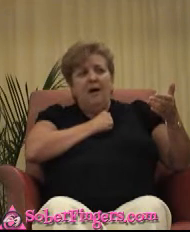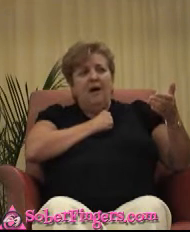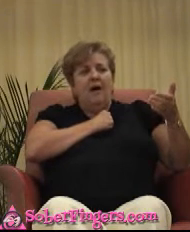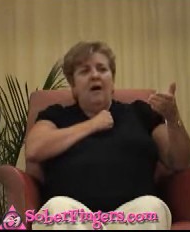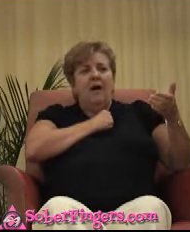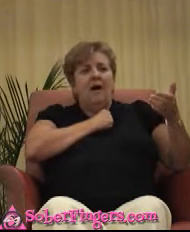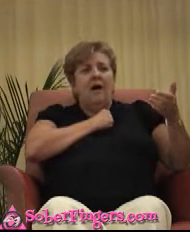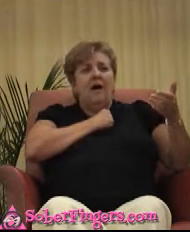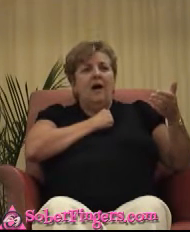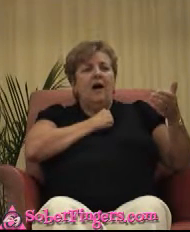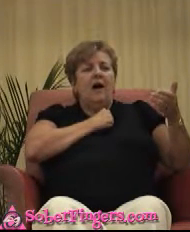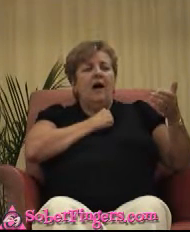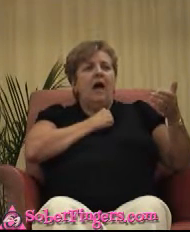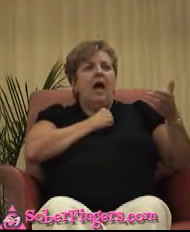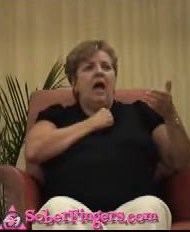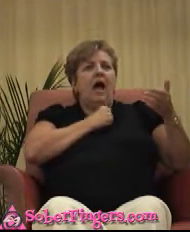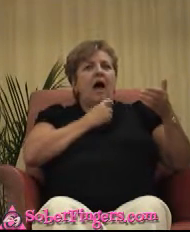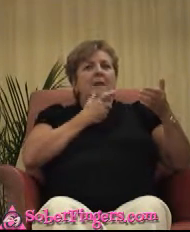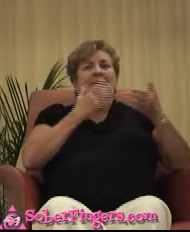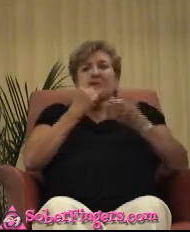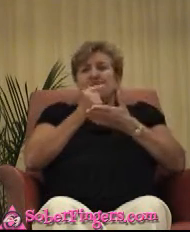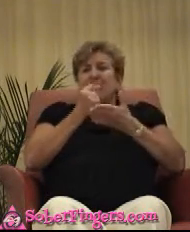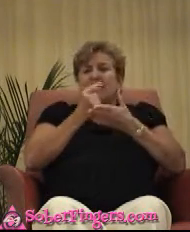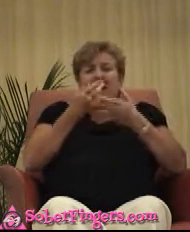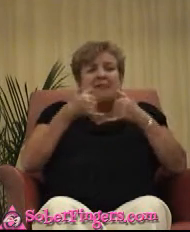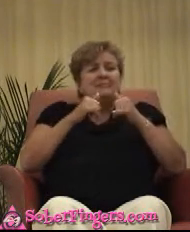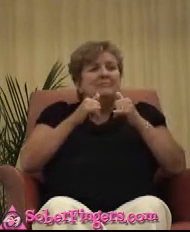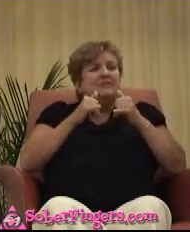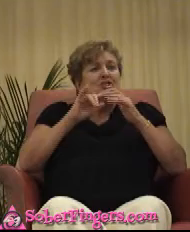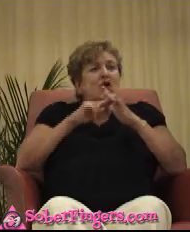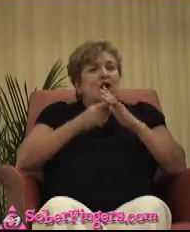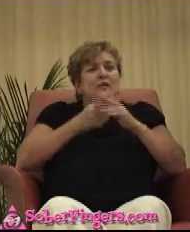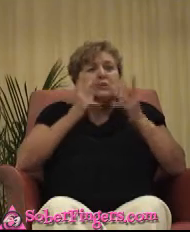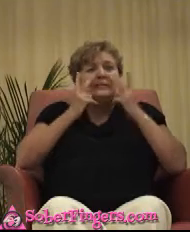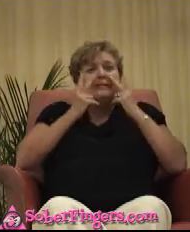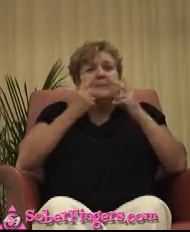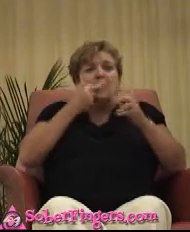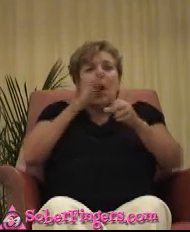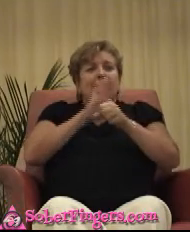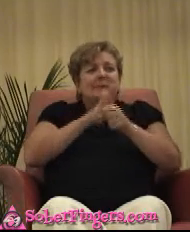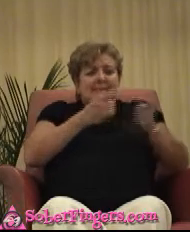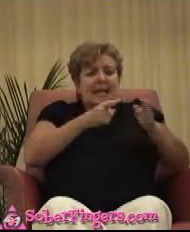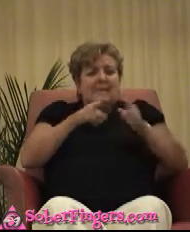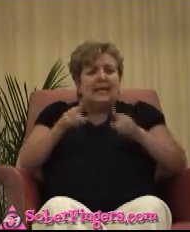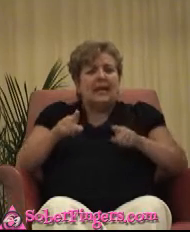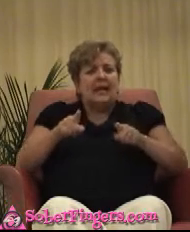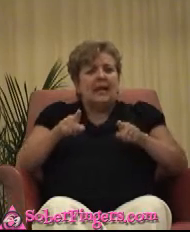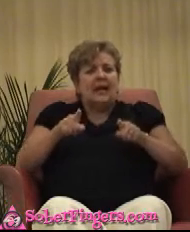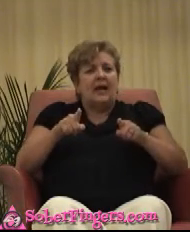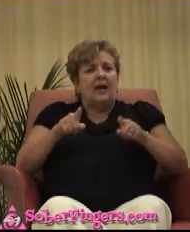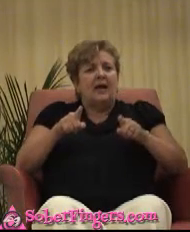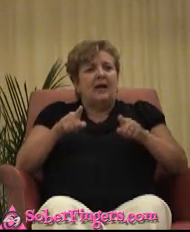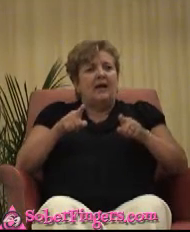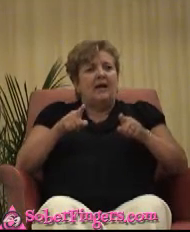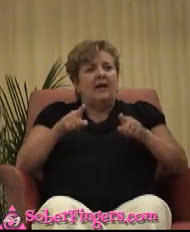seeing some of these promises begin to come true. This horrible gap in my family,